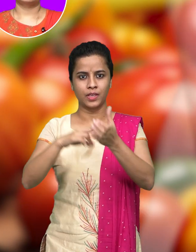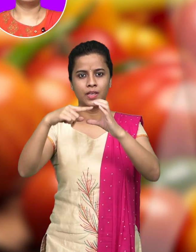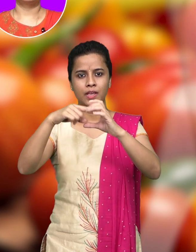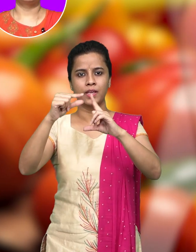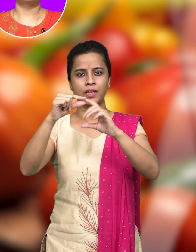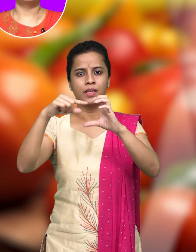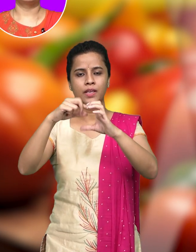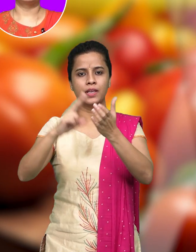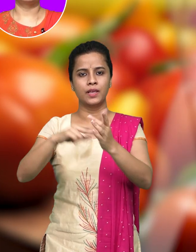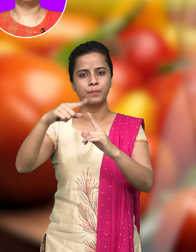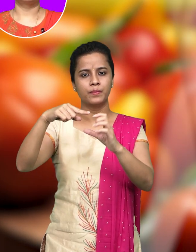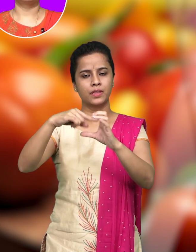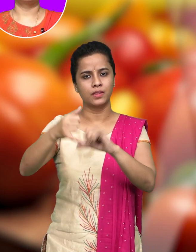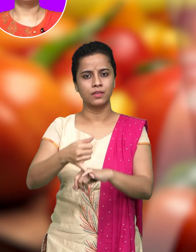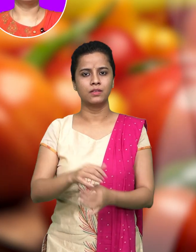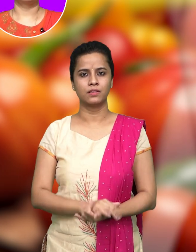Nepenthes.